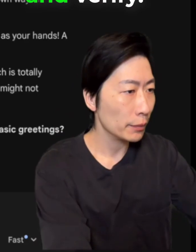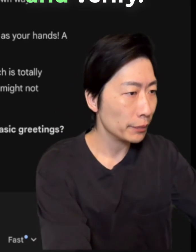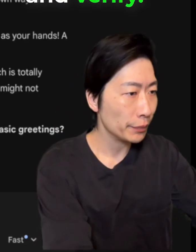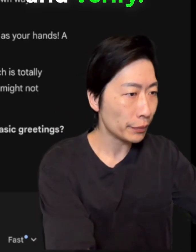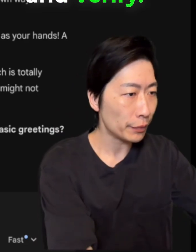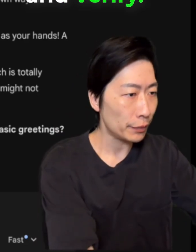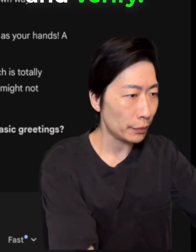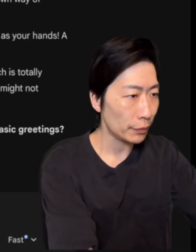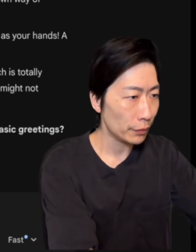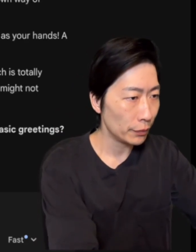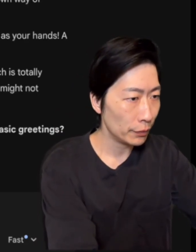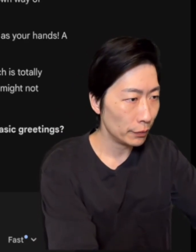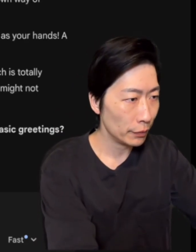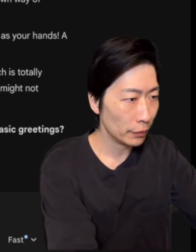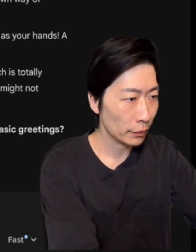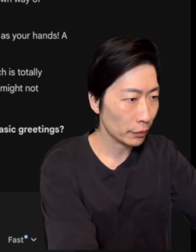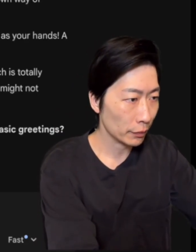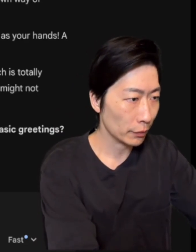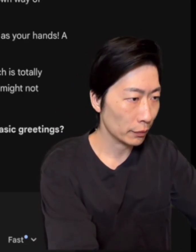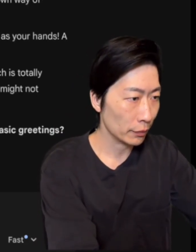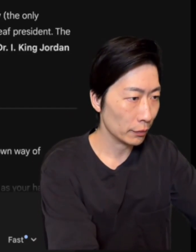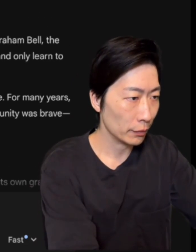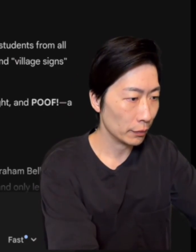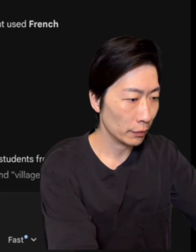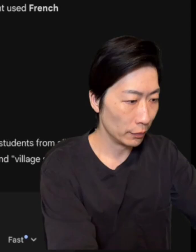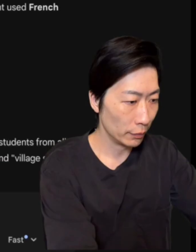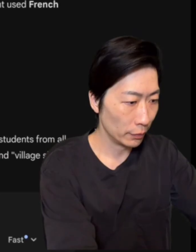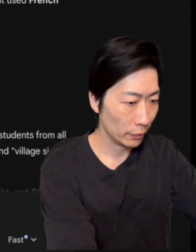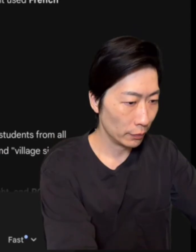fact, and verify.